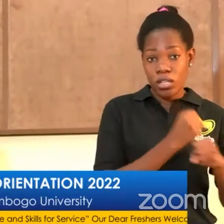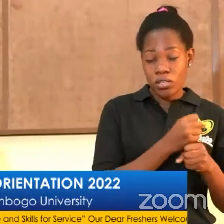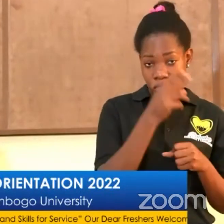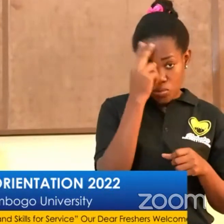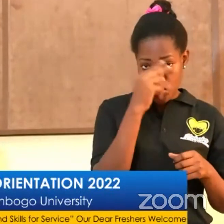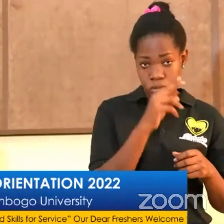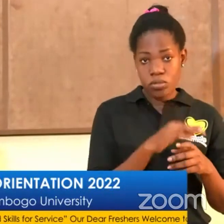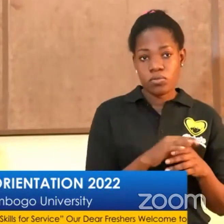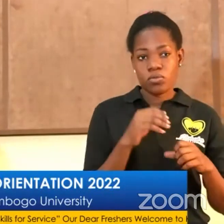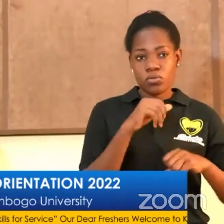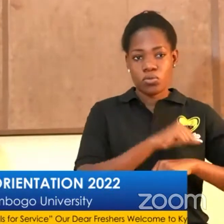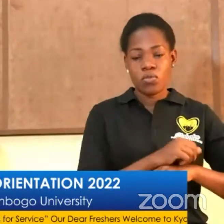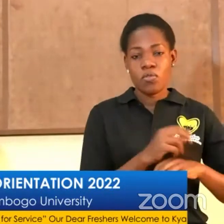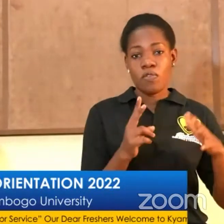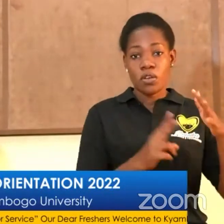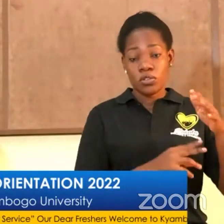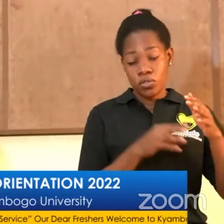trained.